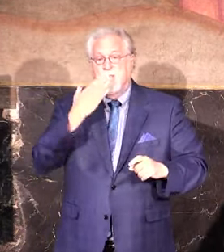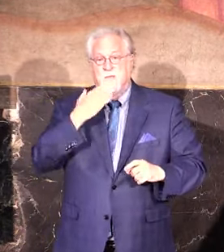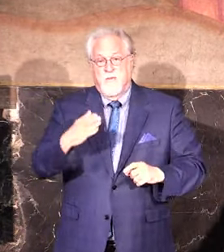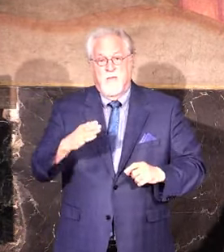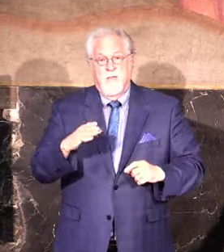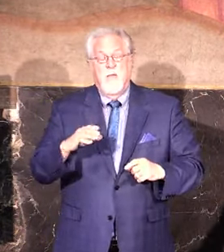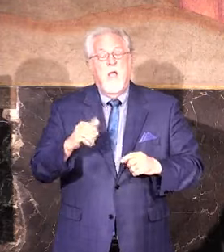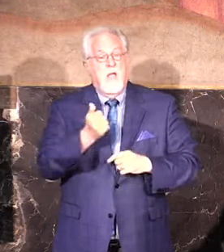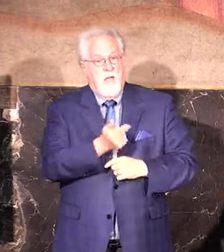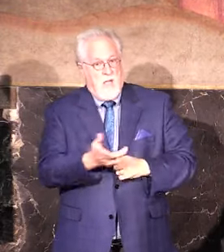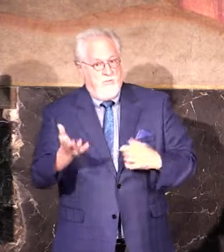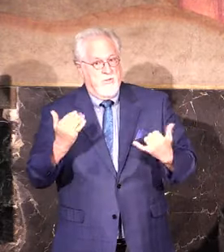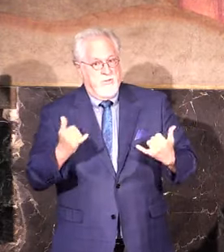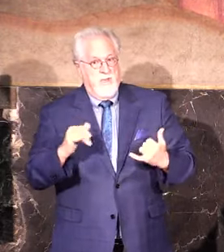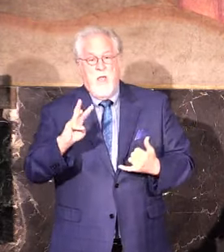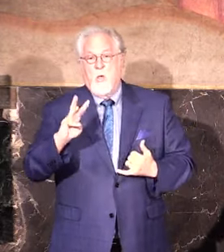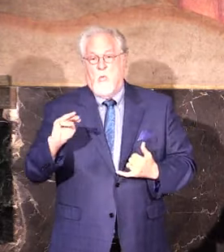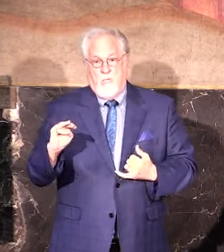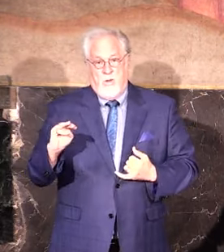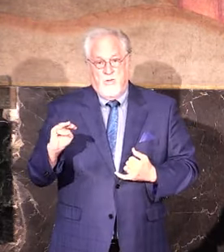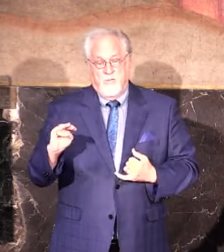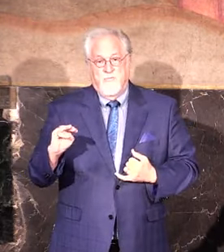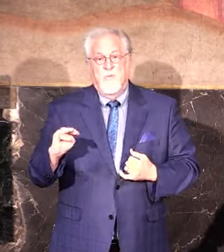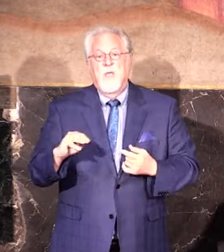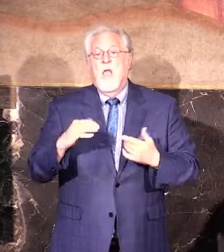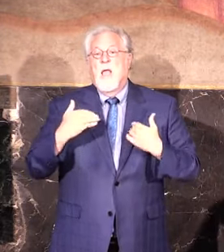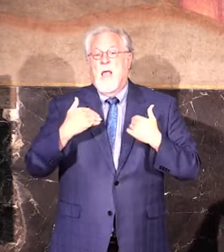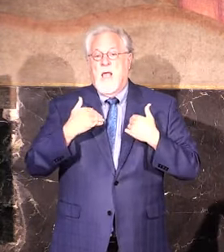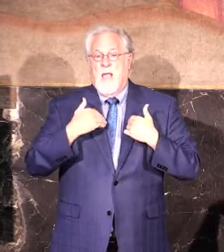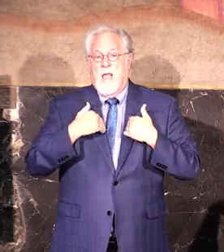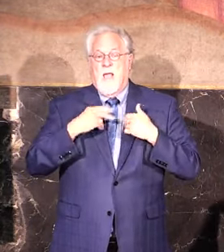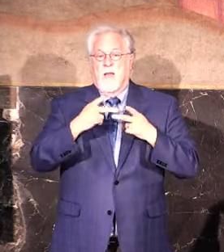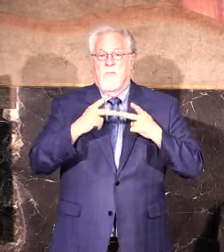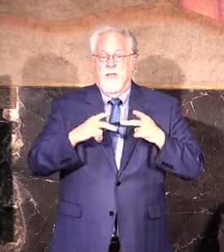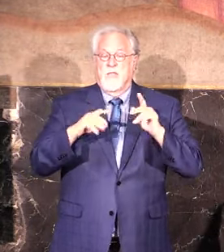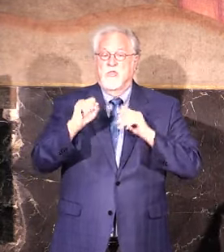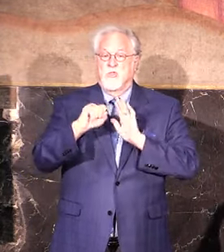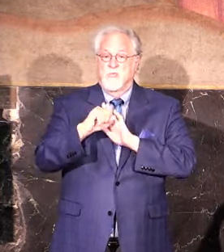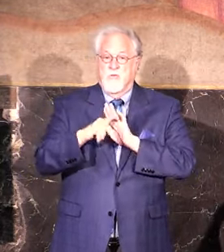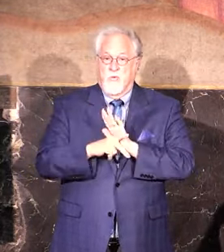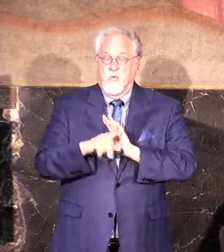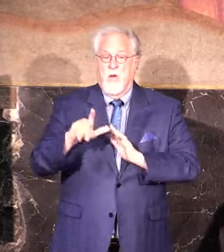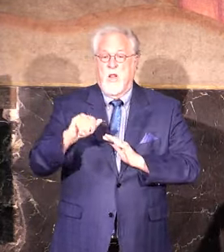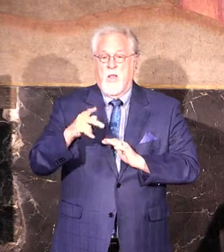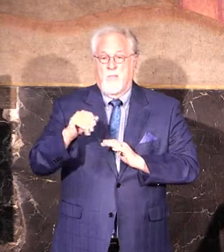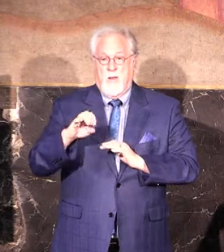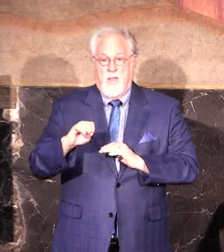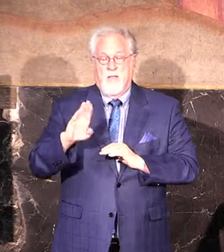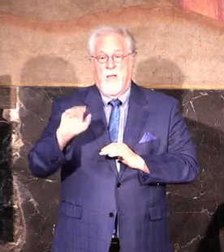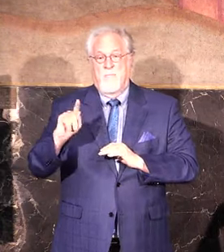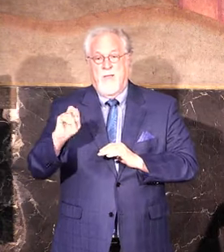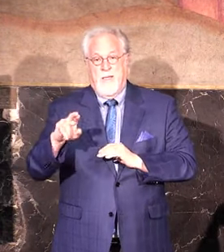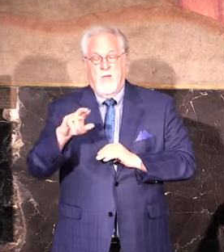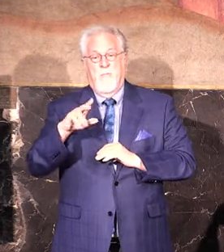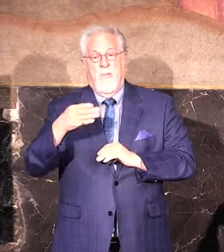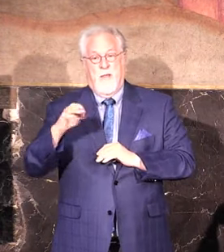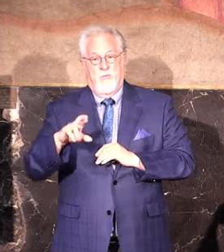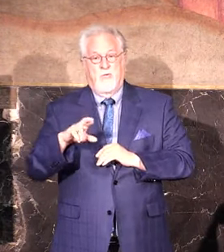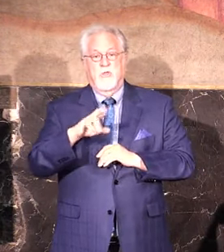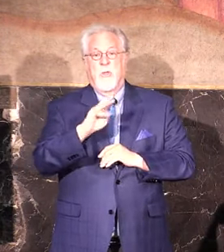out a couple of them today for you. Walmart, it has sites in Shreveport, Laplace, Baker, Baton Rouge, Mansfield,